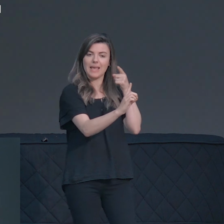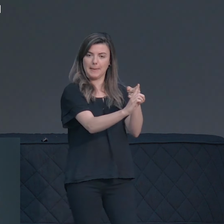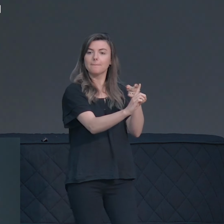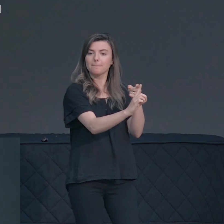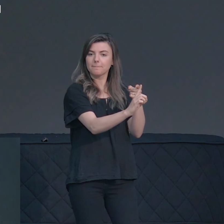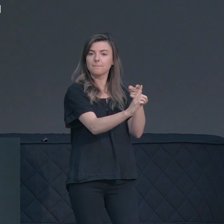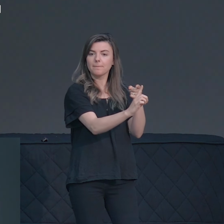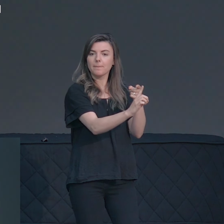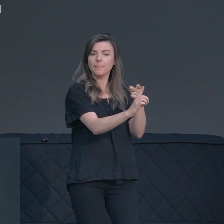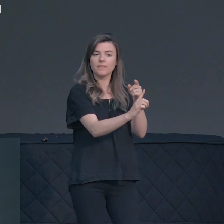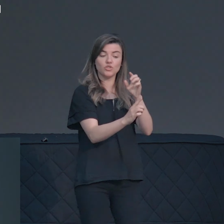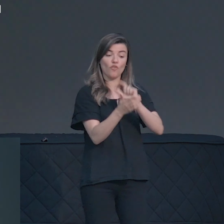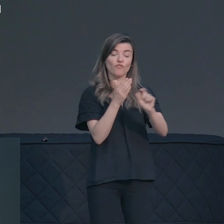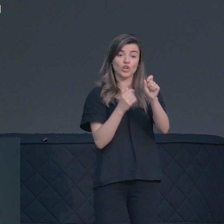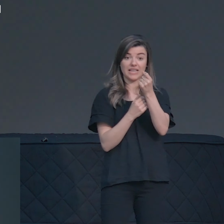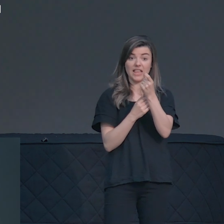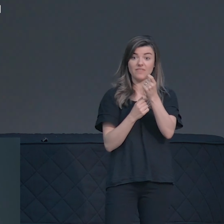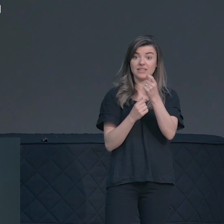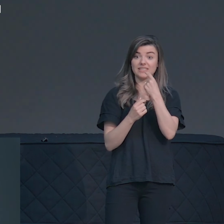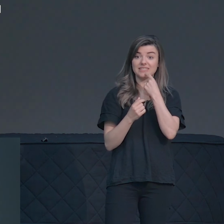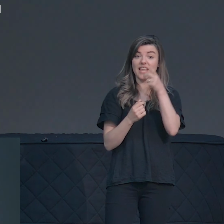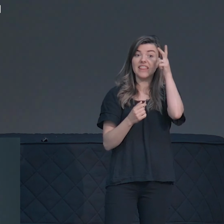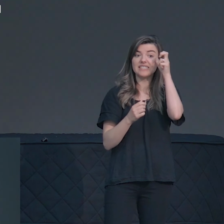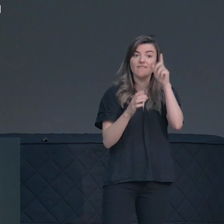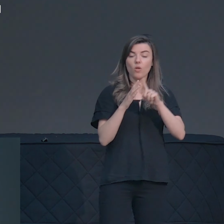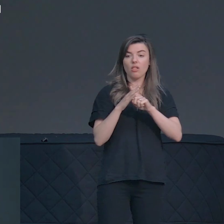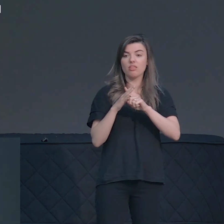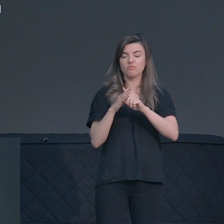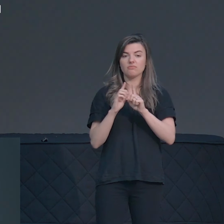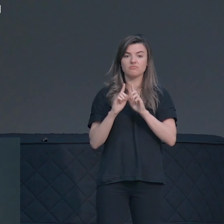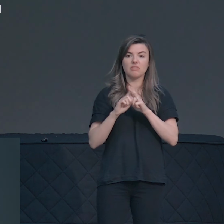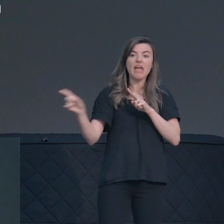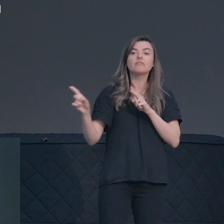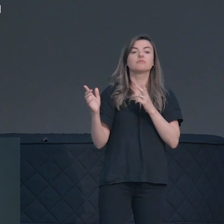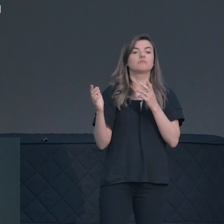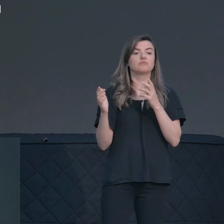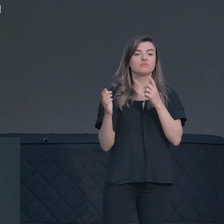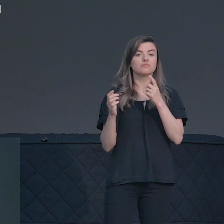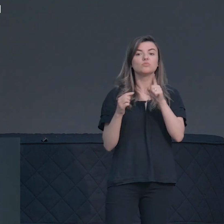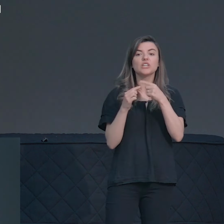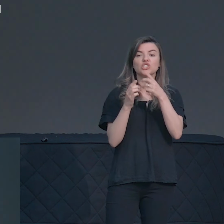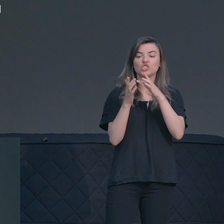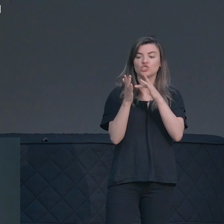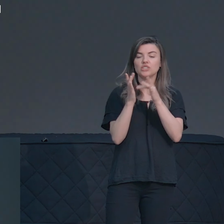Matthew says in verse 11, and the devil left him after Jesus said, be gone.